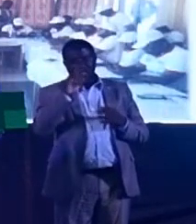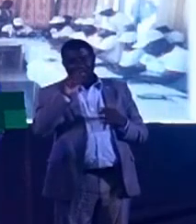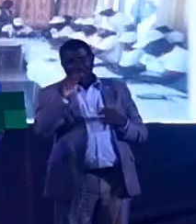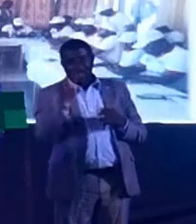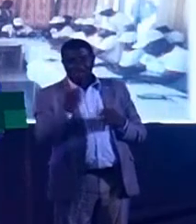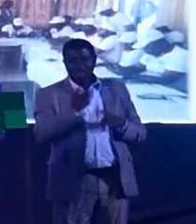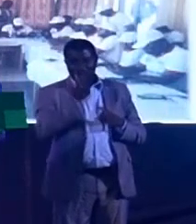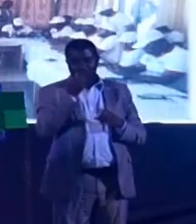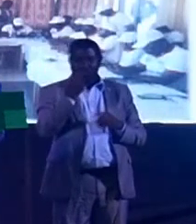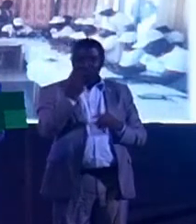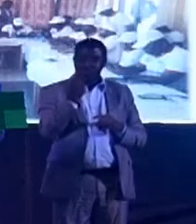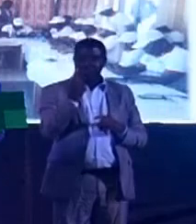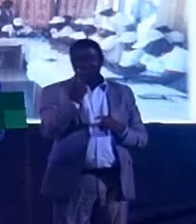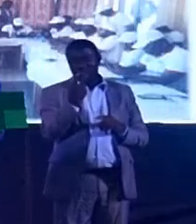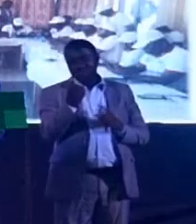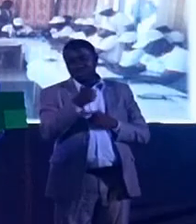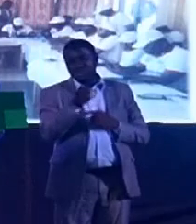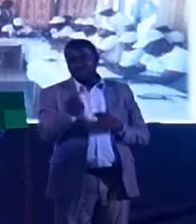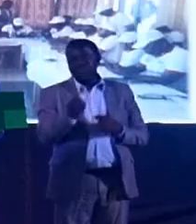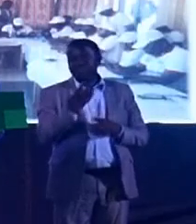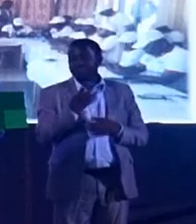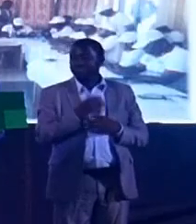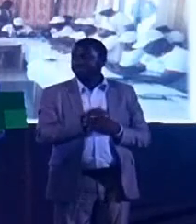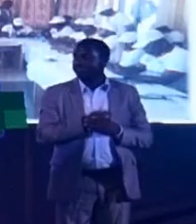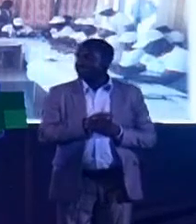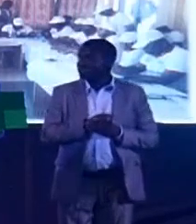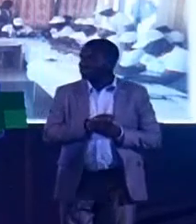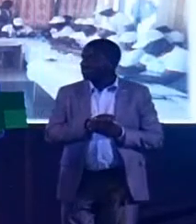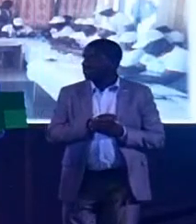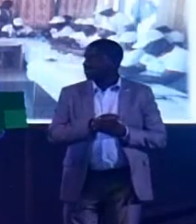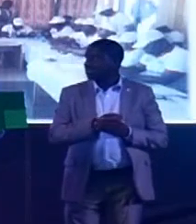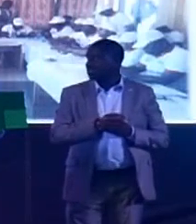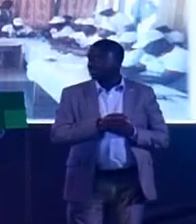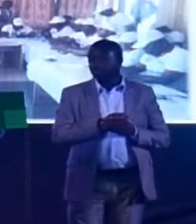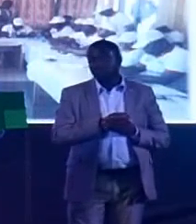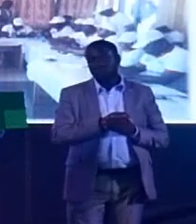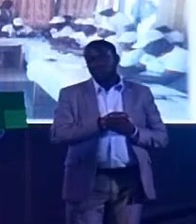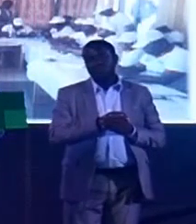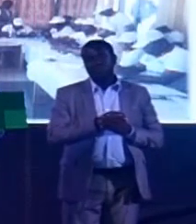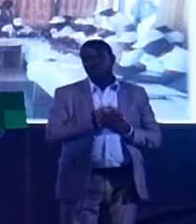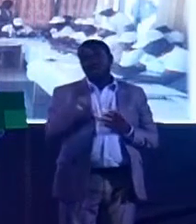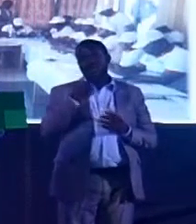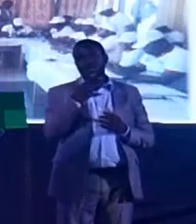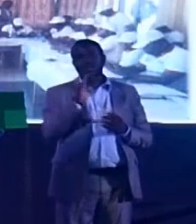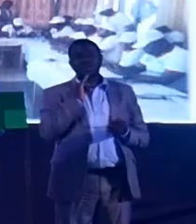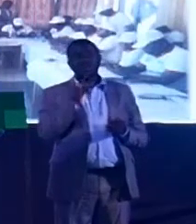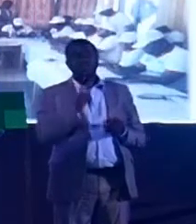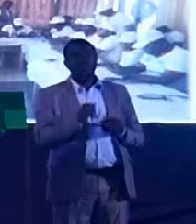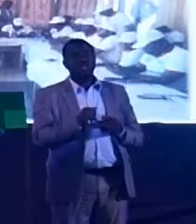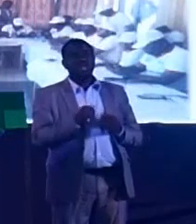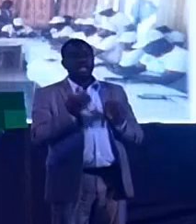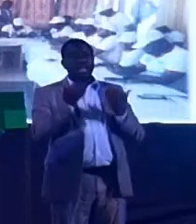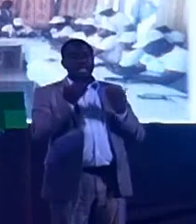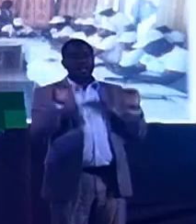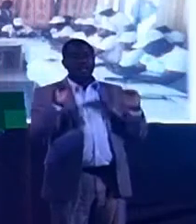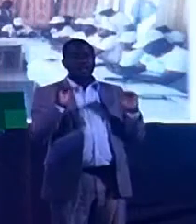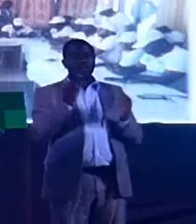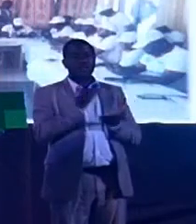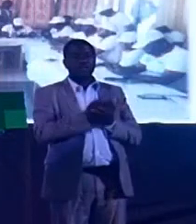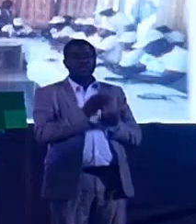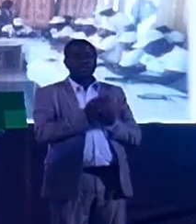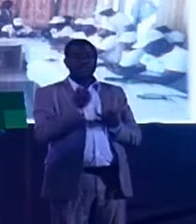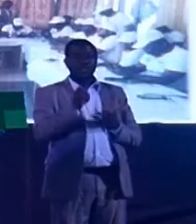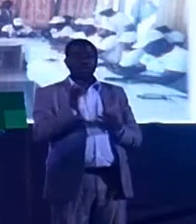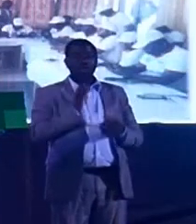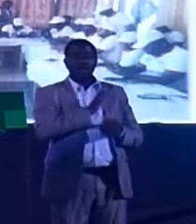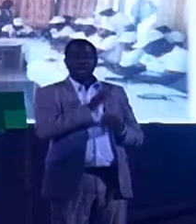two, all right? Also not common is the issue of limited funding. The commission has to make